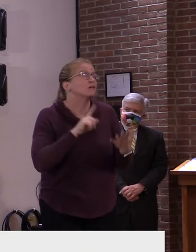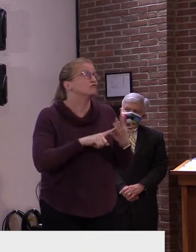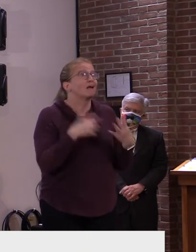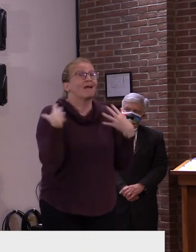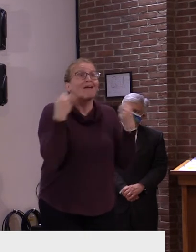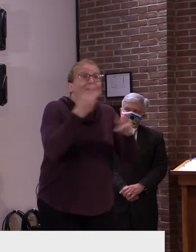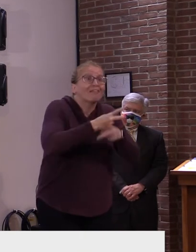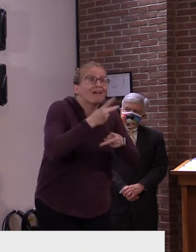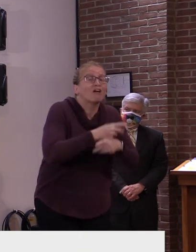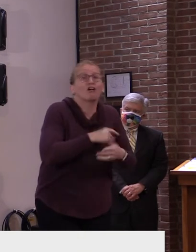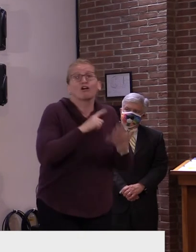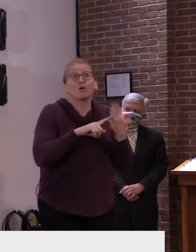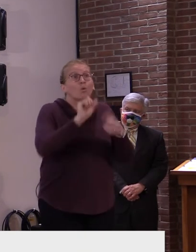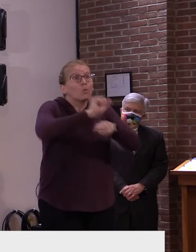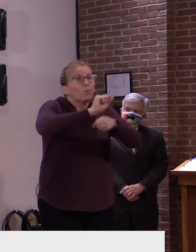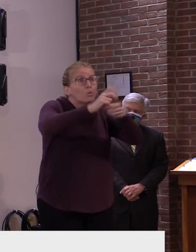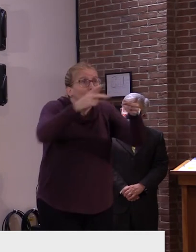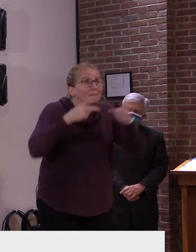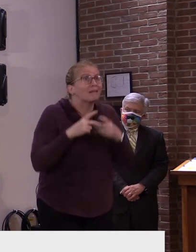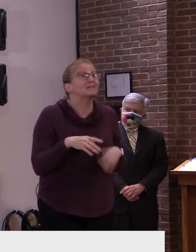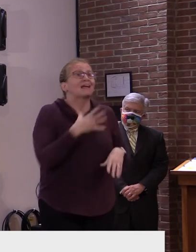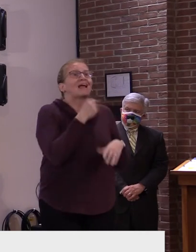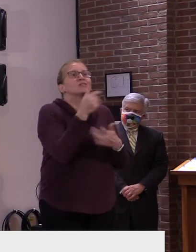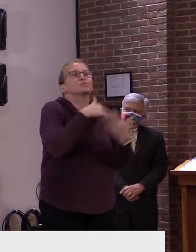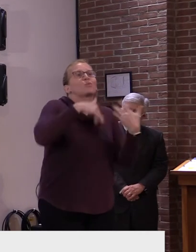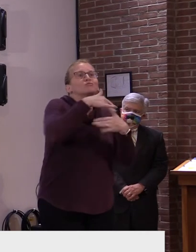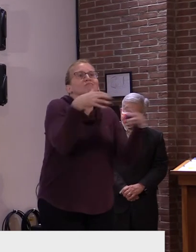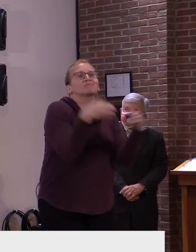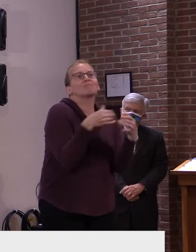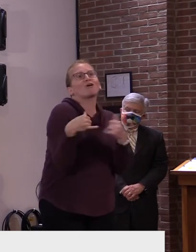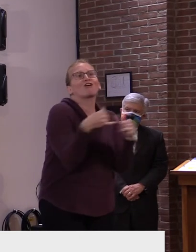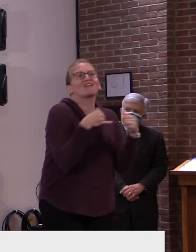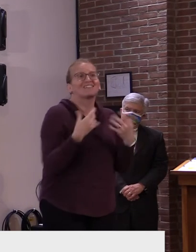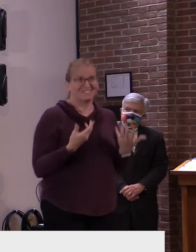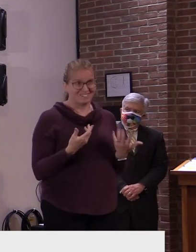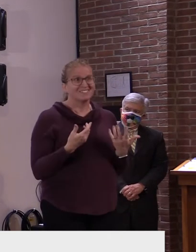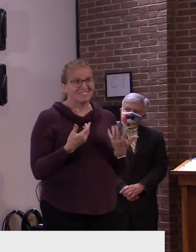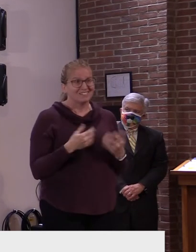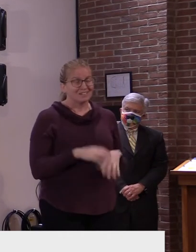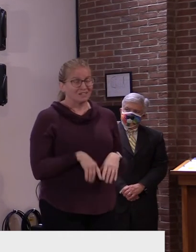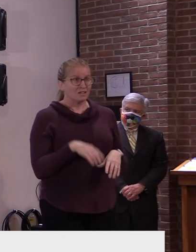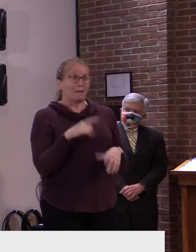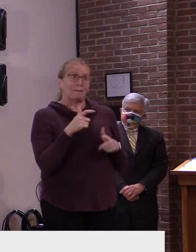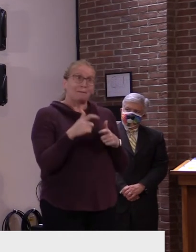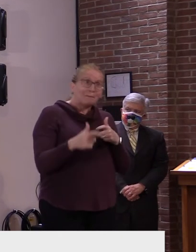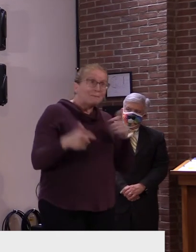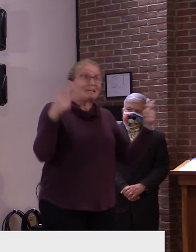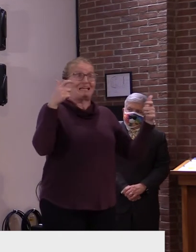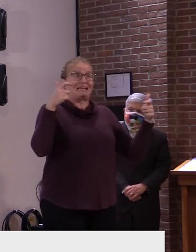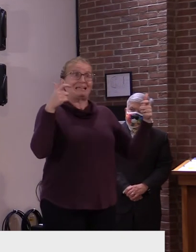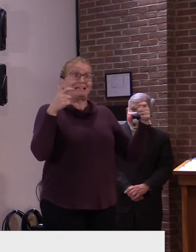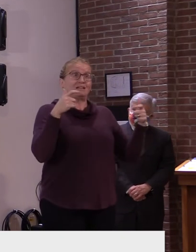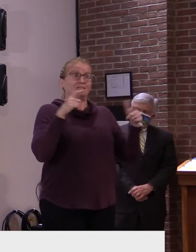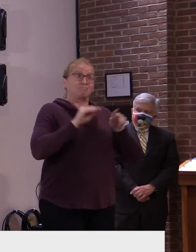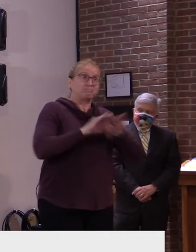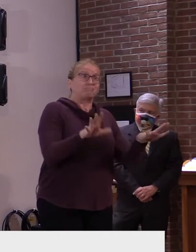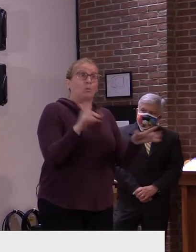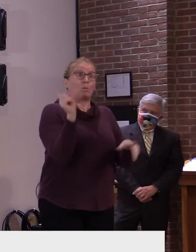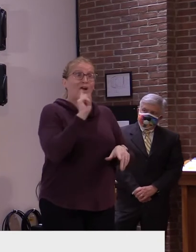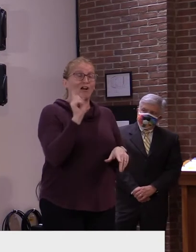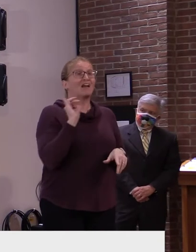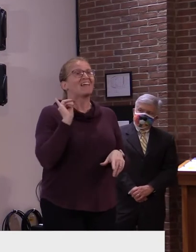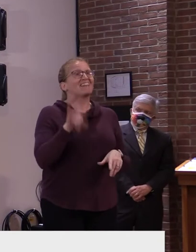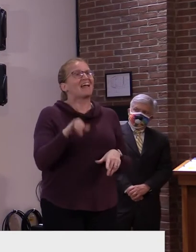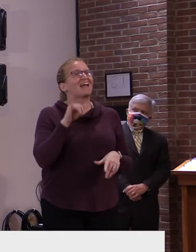sites and social gatherings and our largest outbreak that originated with the recreational ice sports now